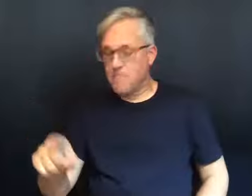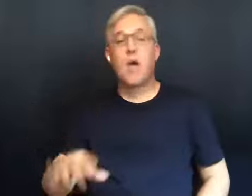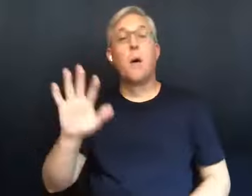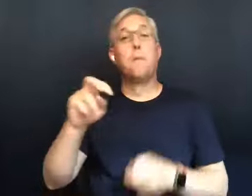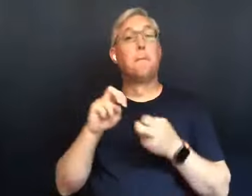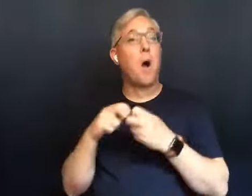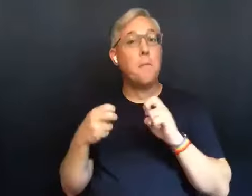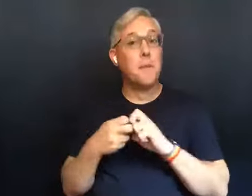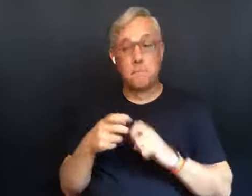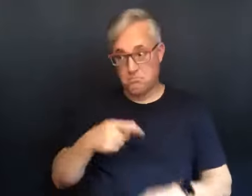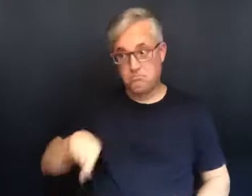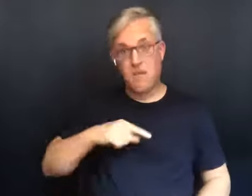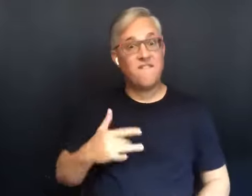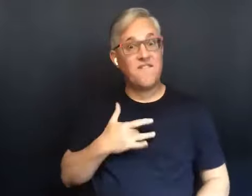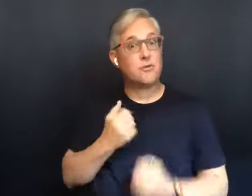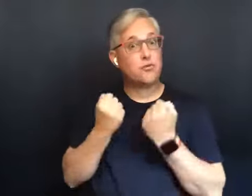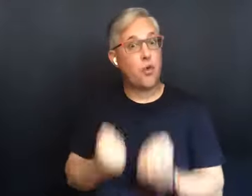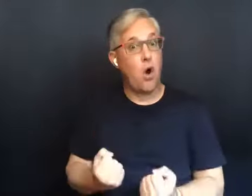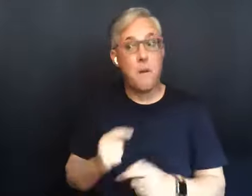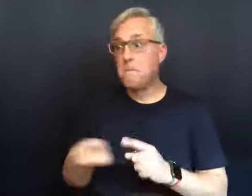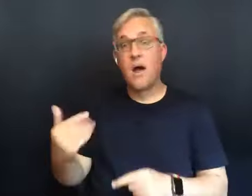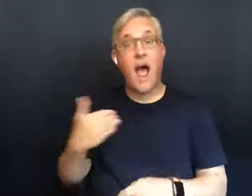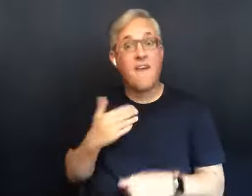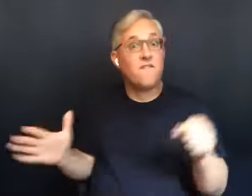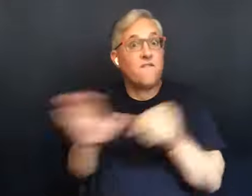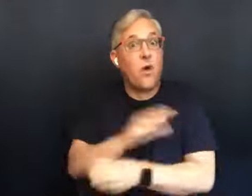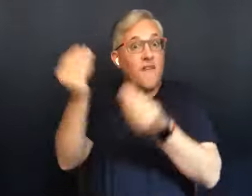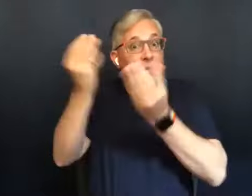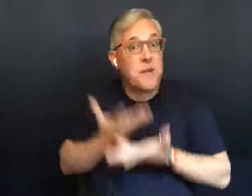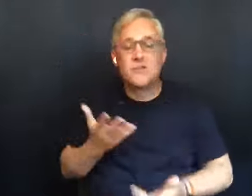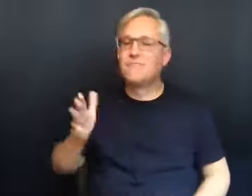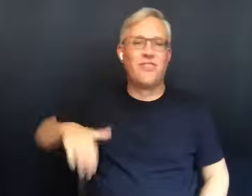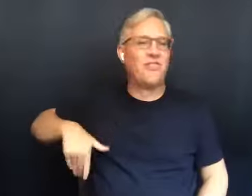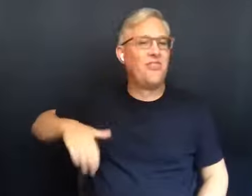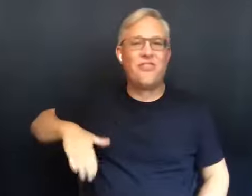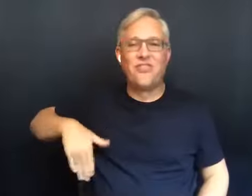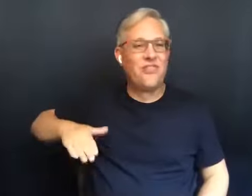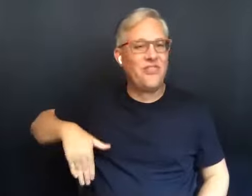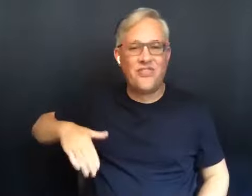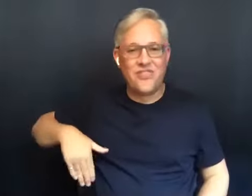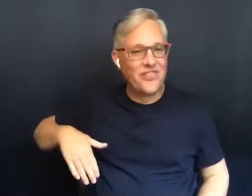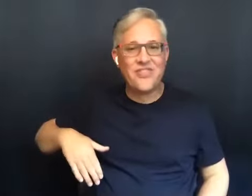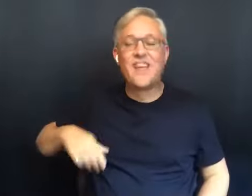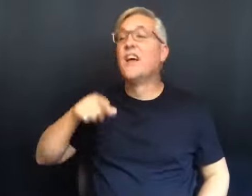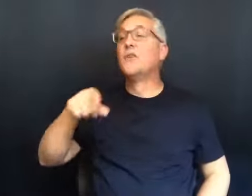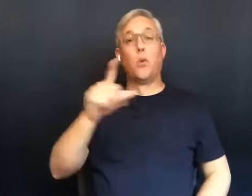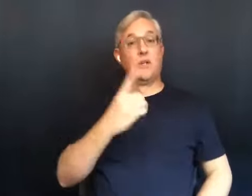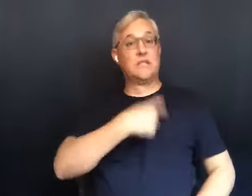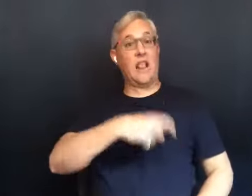in general service that felt very strongly about the issue. But the problem was that they felt very strongly, but they weren't fully